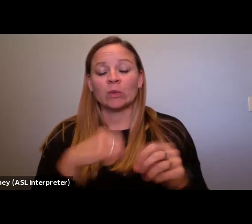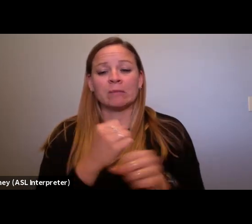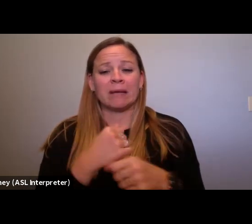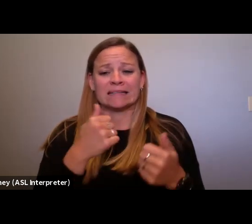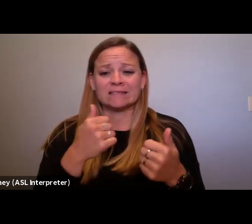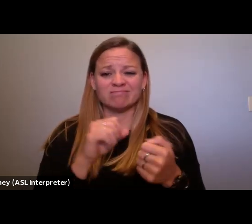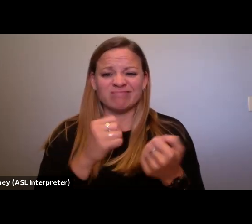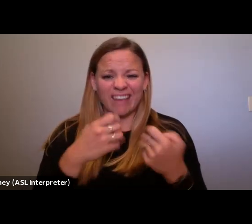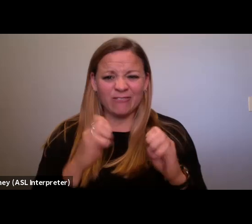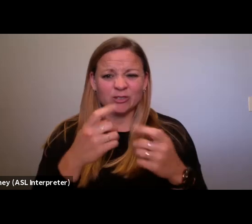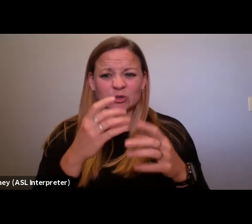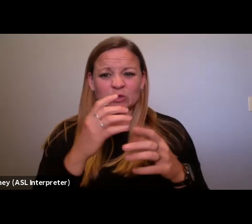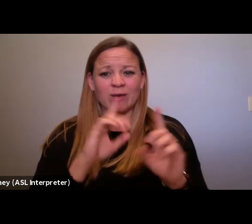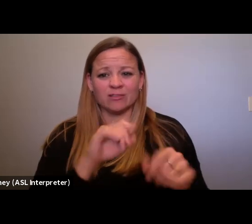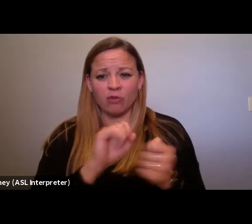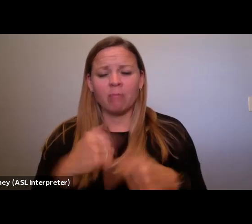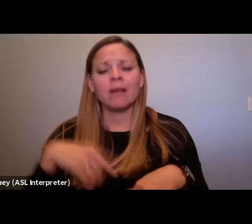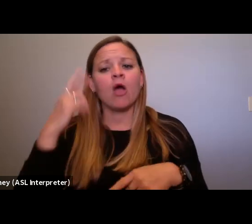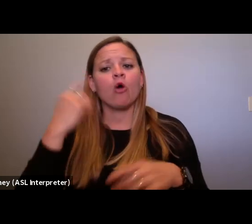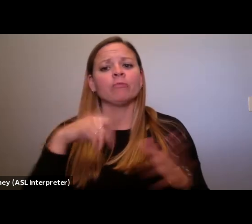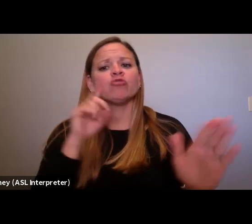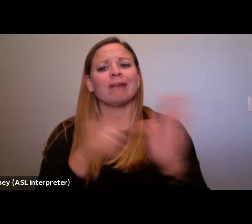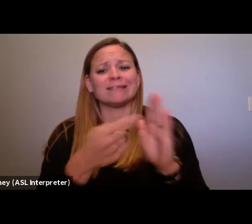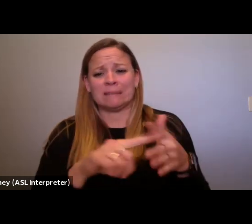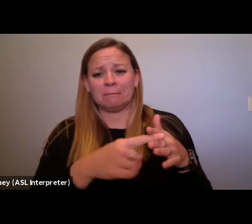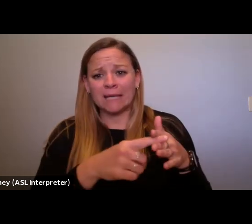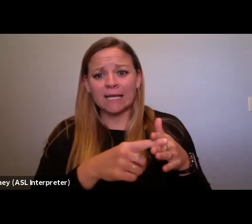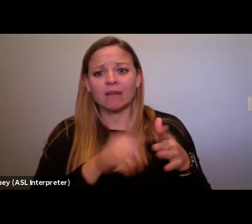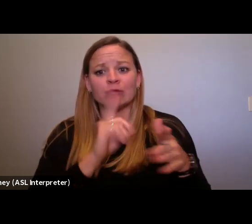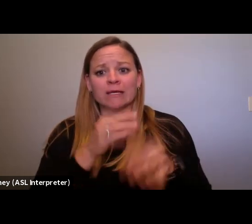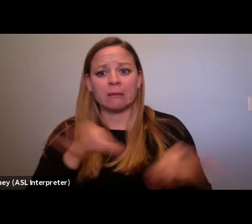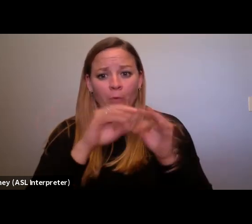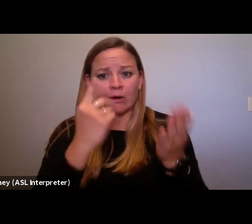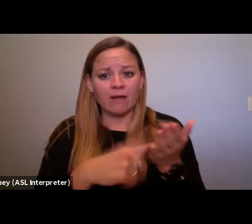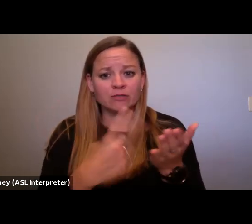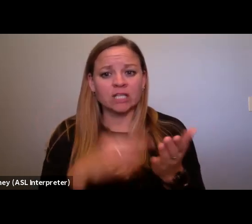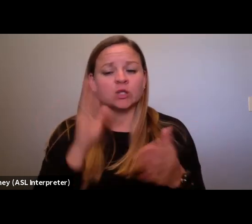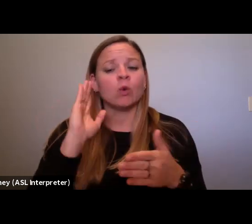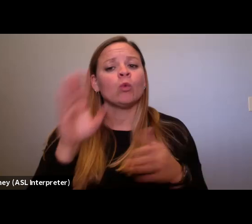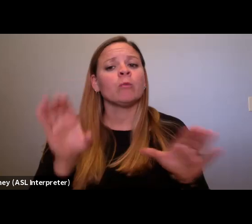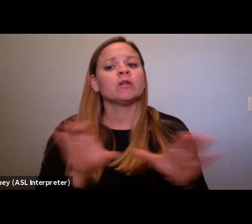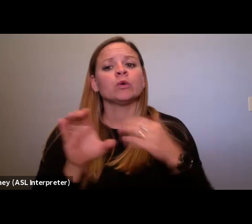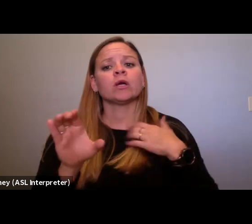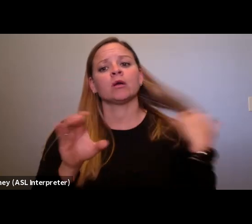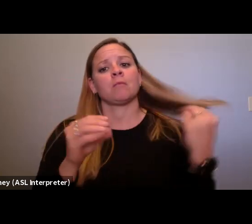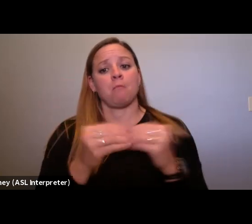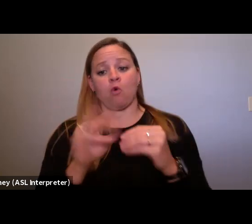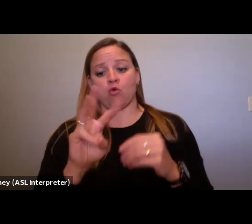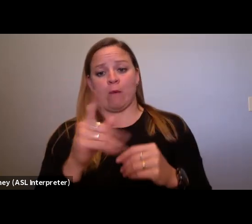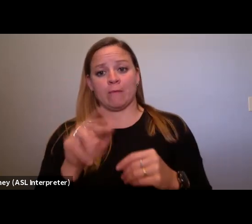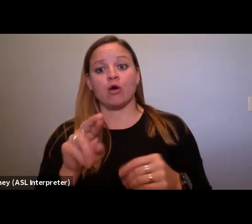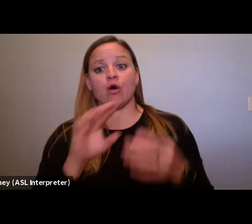do that. I hope you all recognize this is really the beginning of an important conversation, and we will be doing more webinars